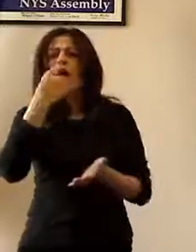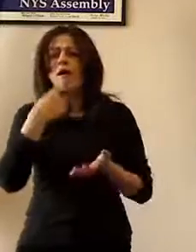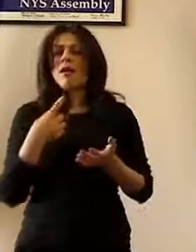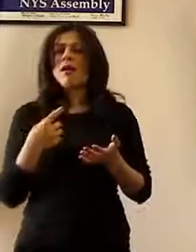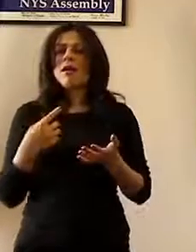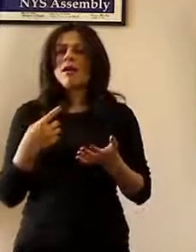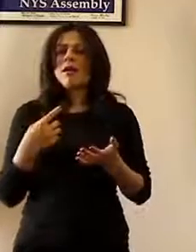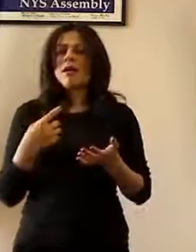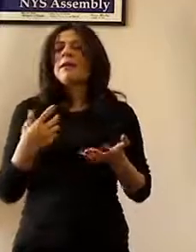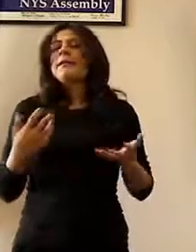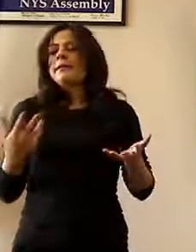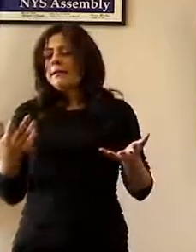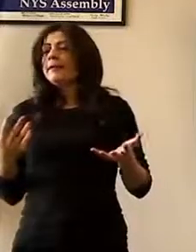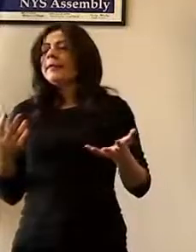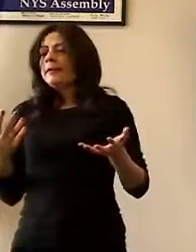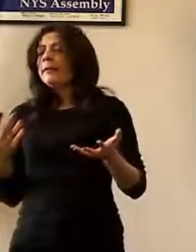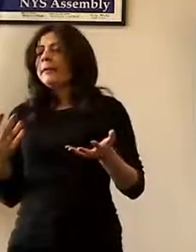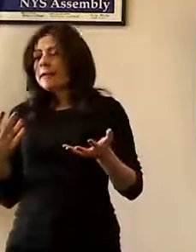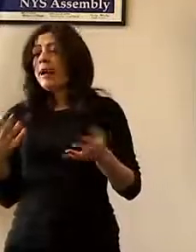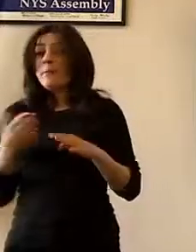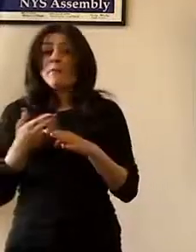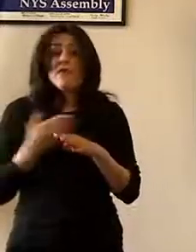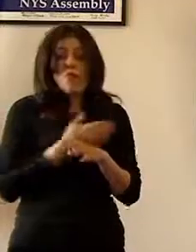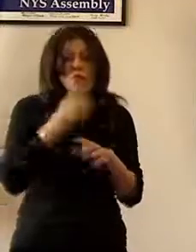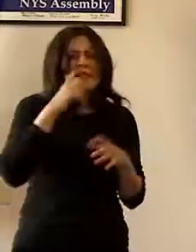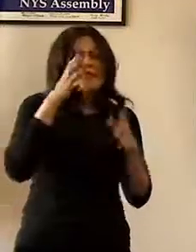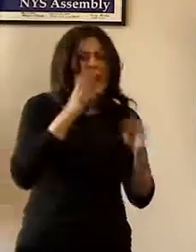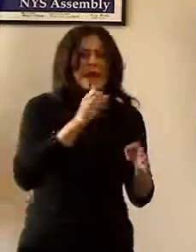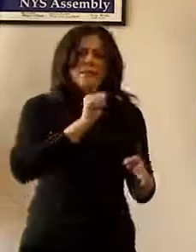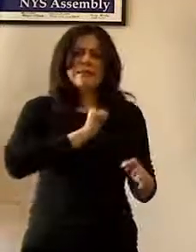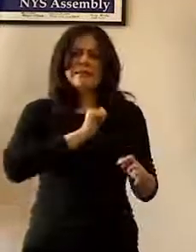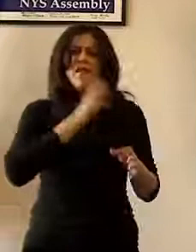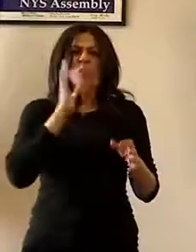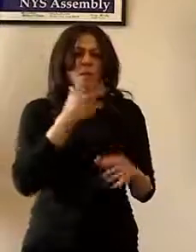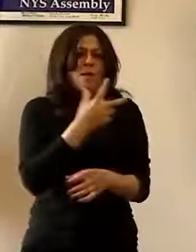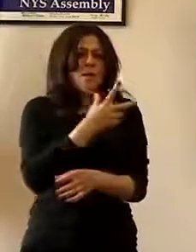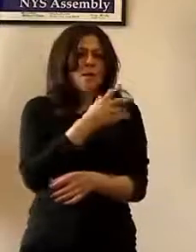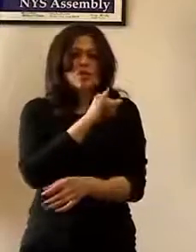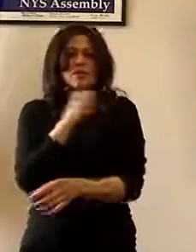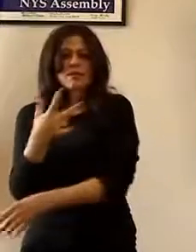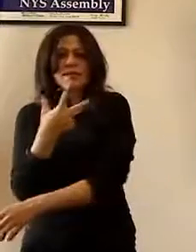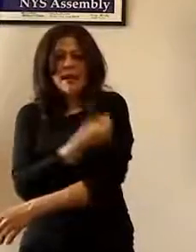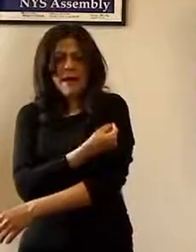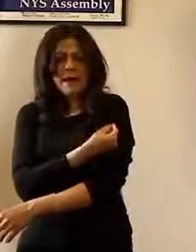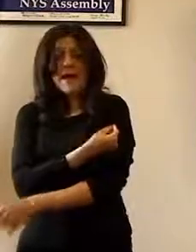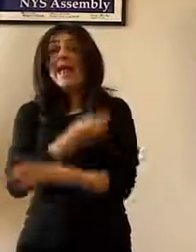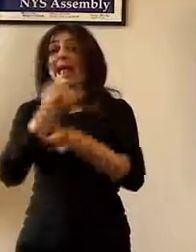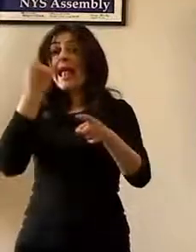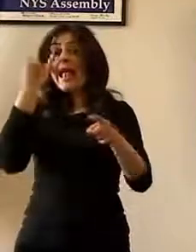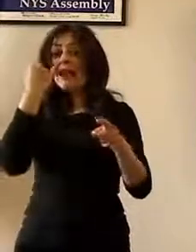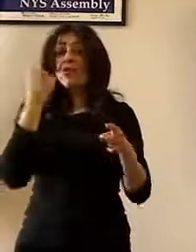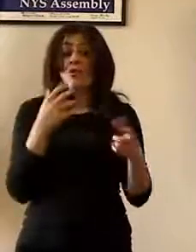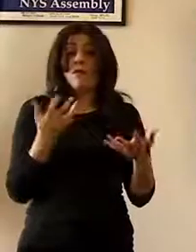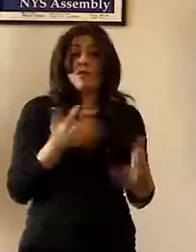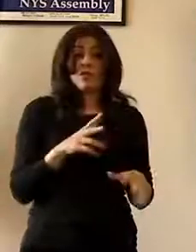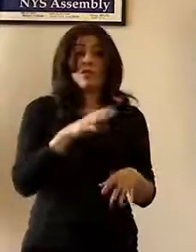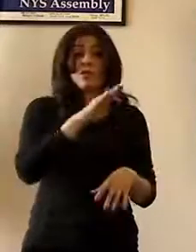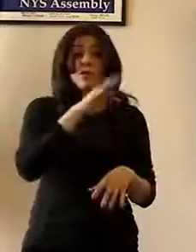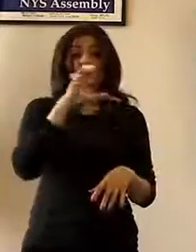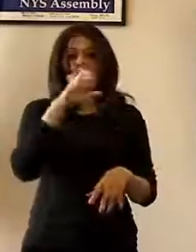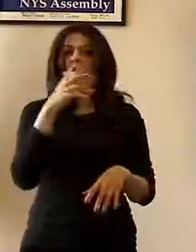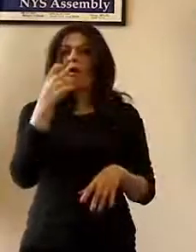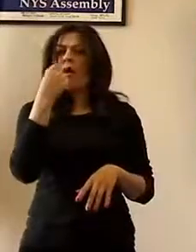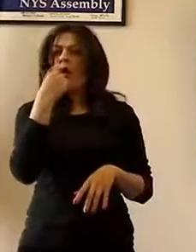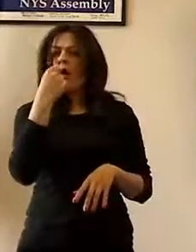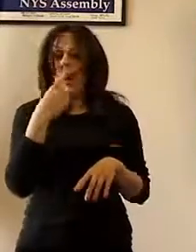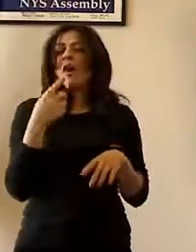without even considering receiving the vaccine, individuals who take oral birth control pills are